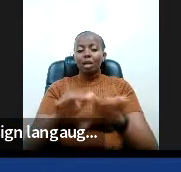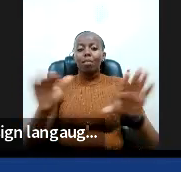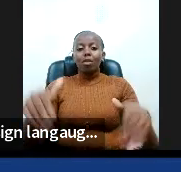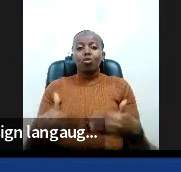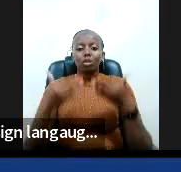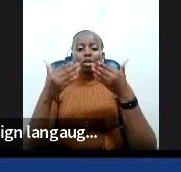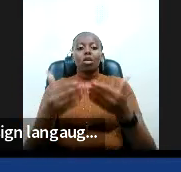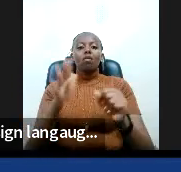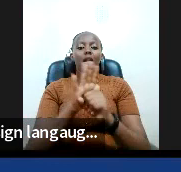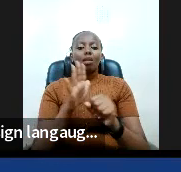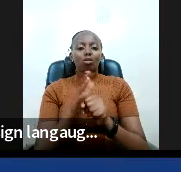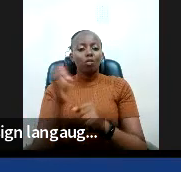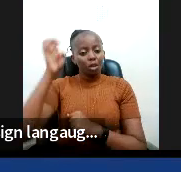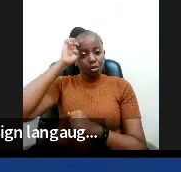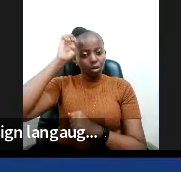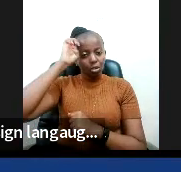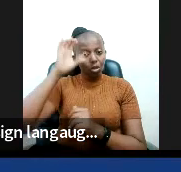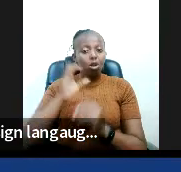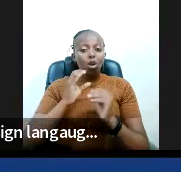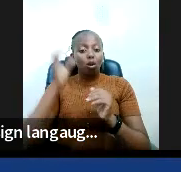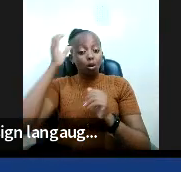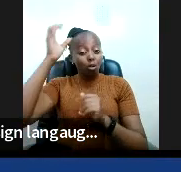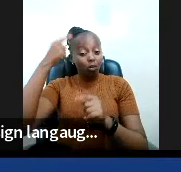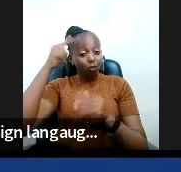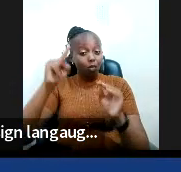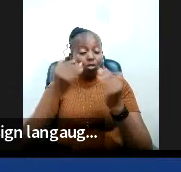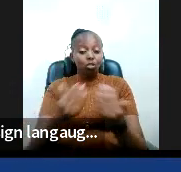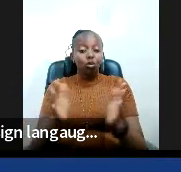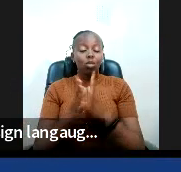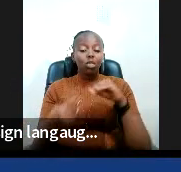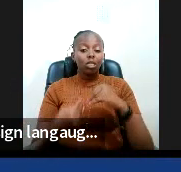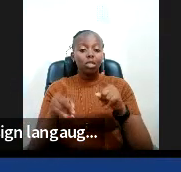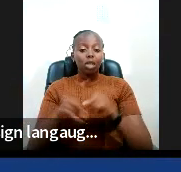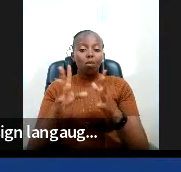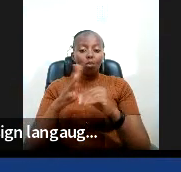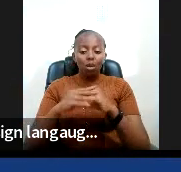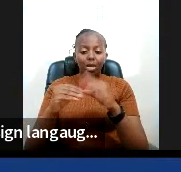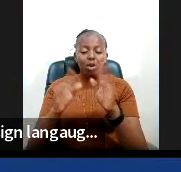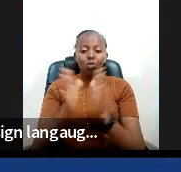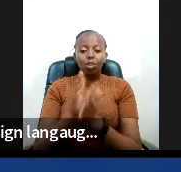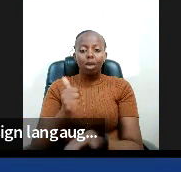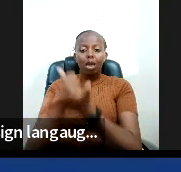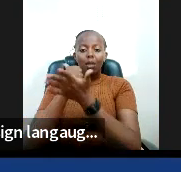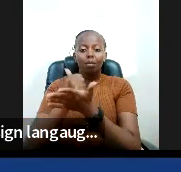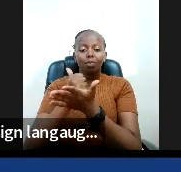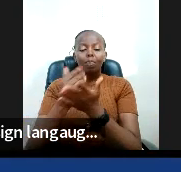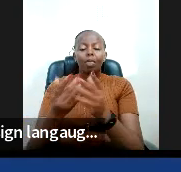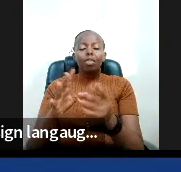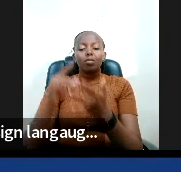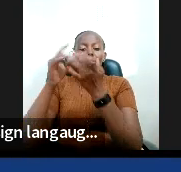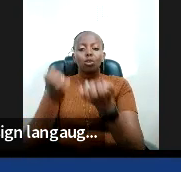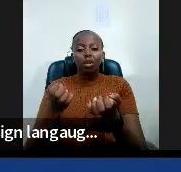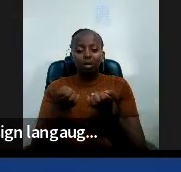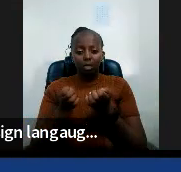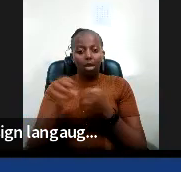immersive educational content for learners with disabilities. We curate the content with the help and input of special needs education and curriculum experts